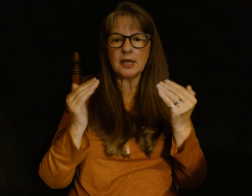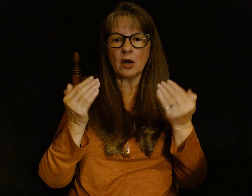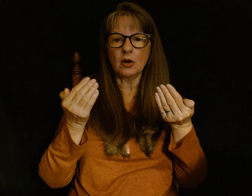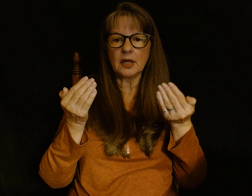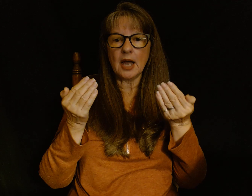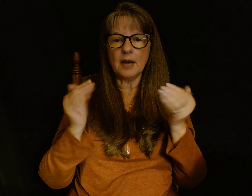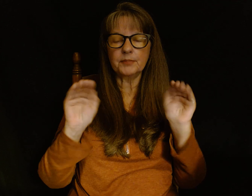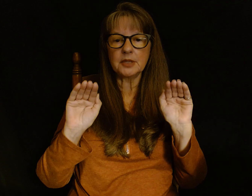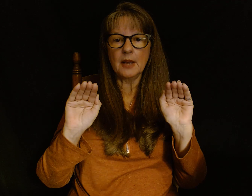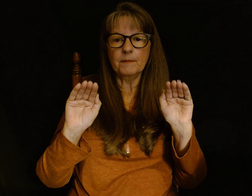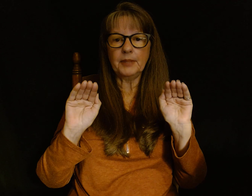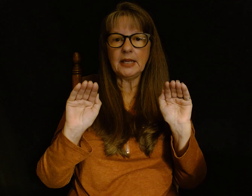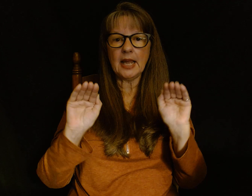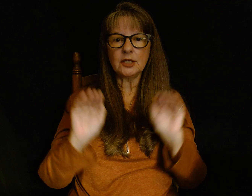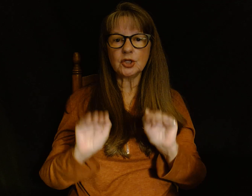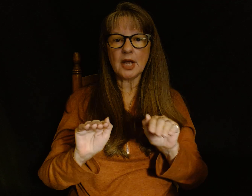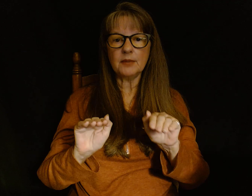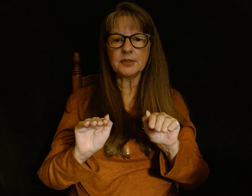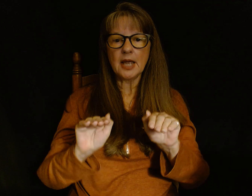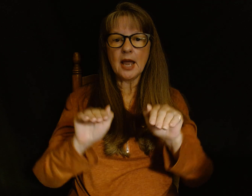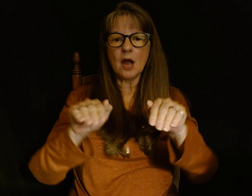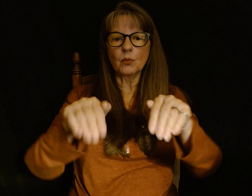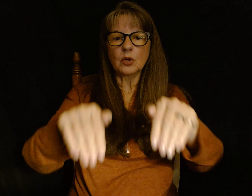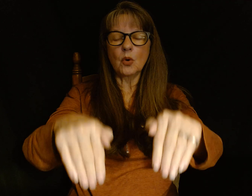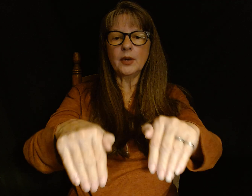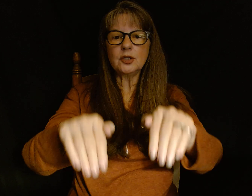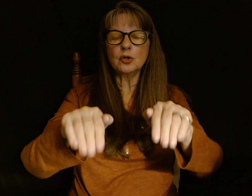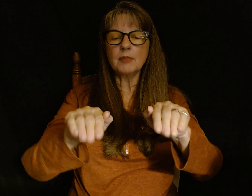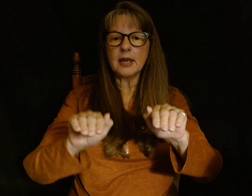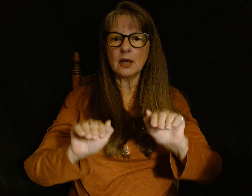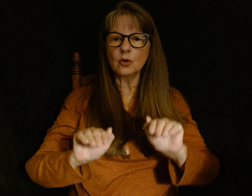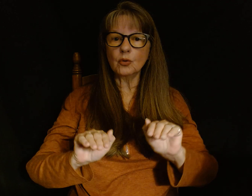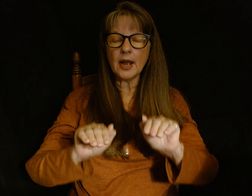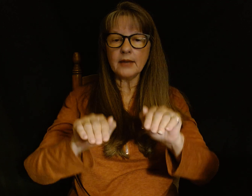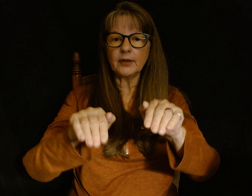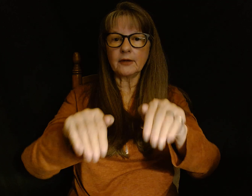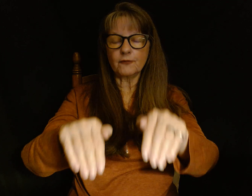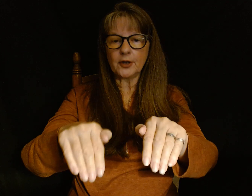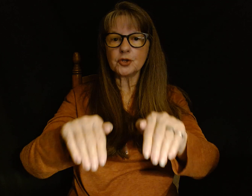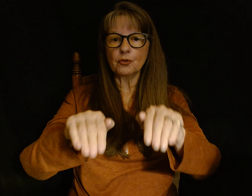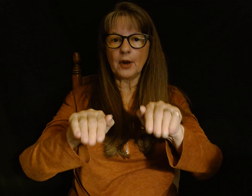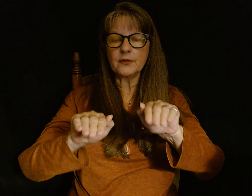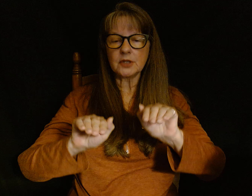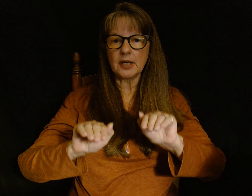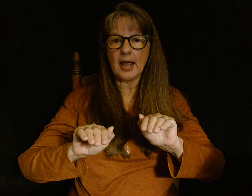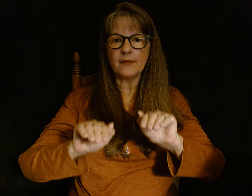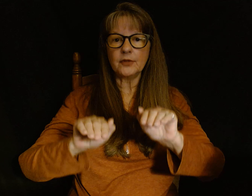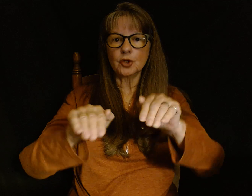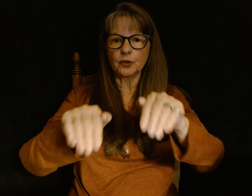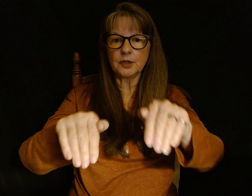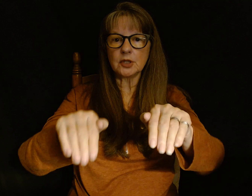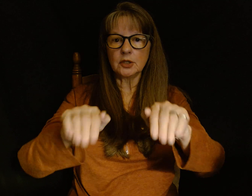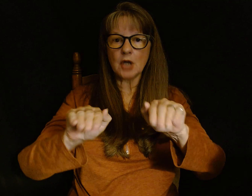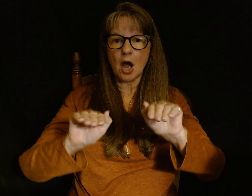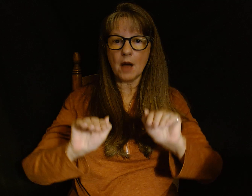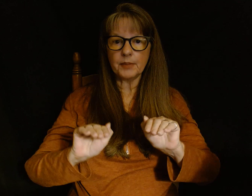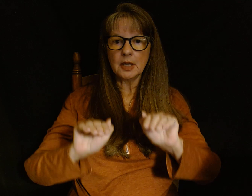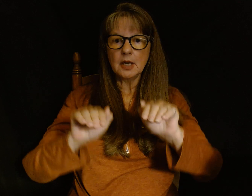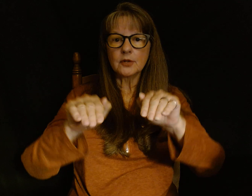our cupped B hand shapes and we're going to make a grave, like a fresh grave. It's going to have the dirt that's on top. So